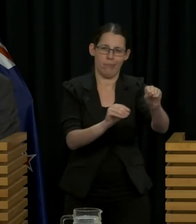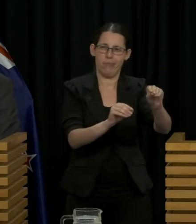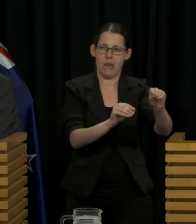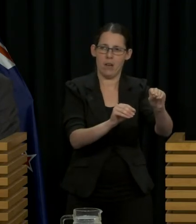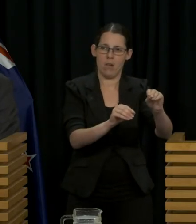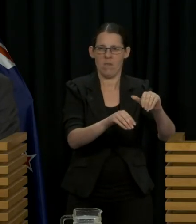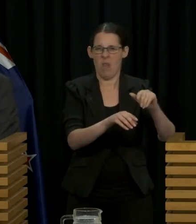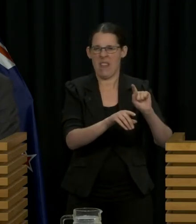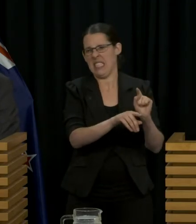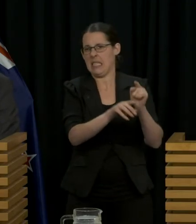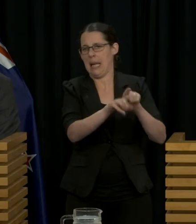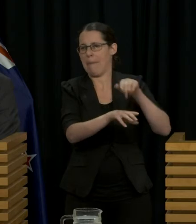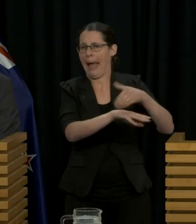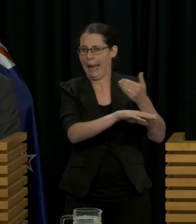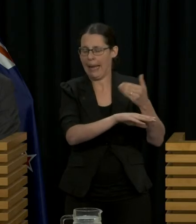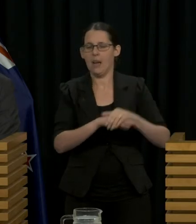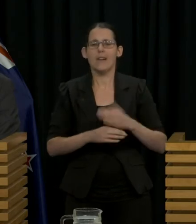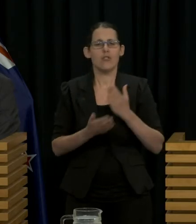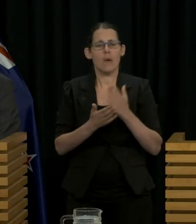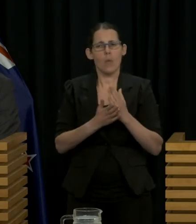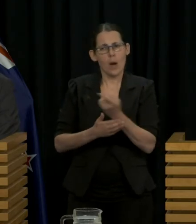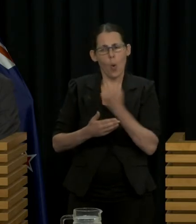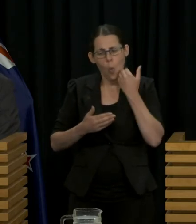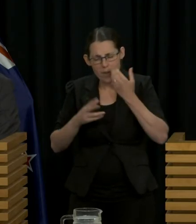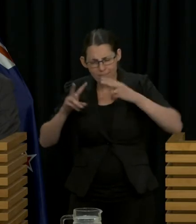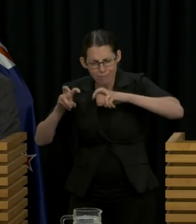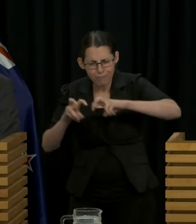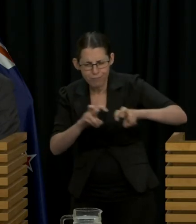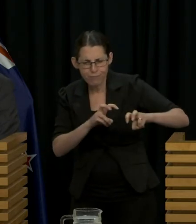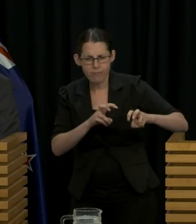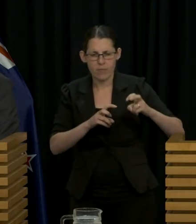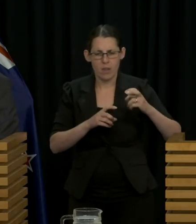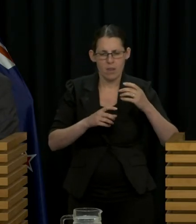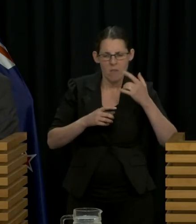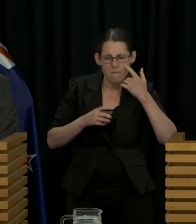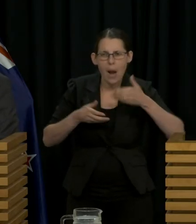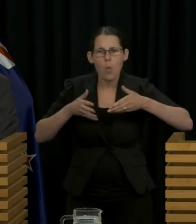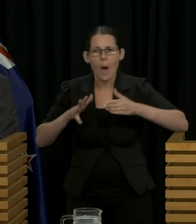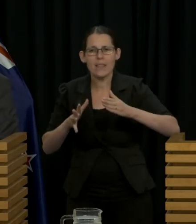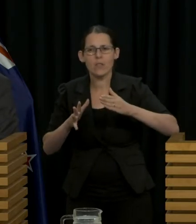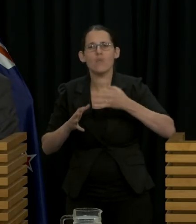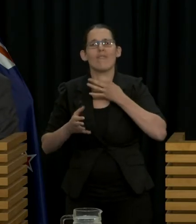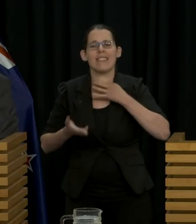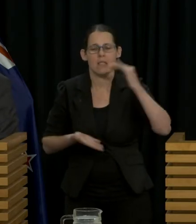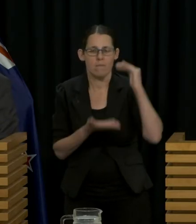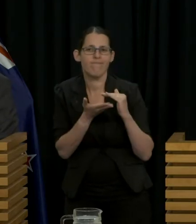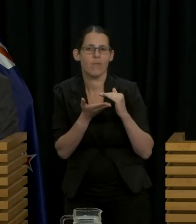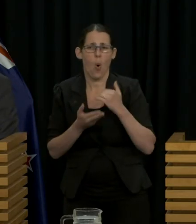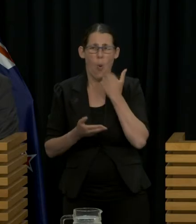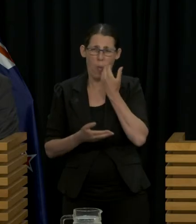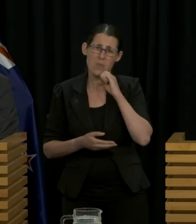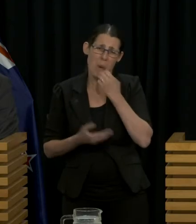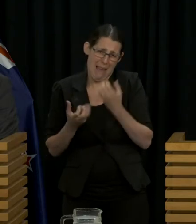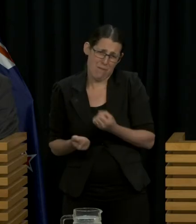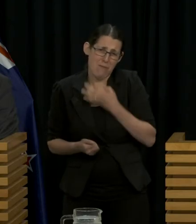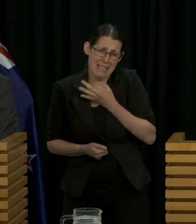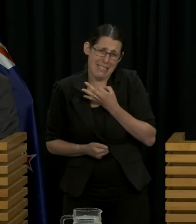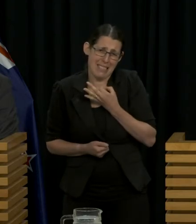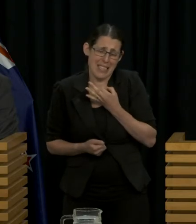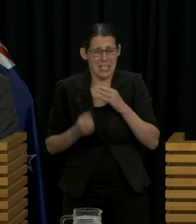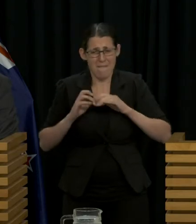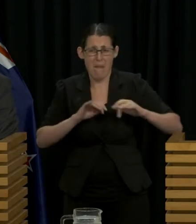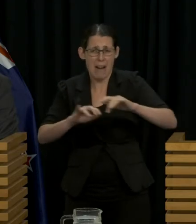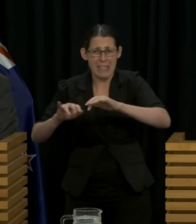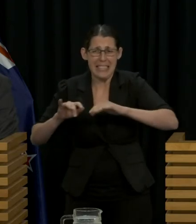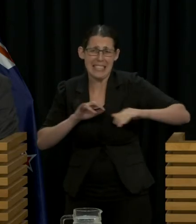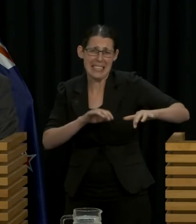for where there might be an ability to drive a little, drive any more risk out of the system. There will always be risk. It's a virus. There's no way to